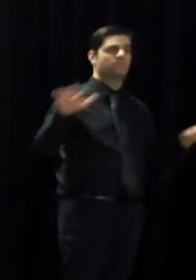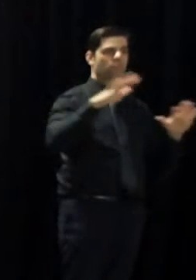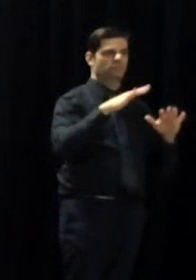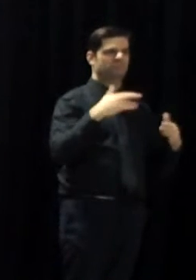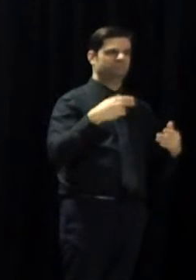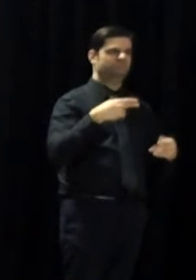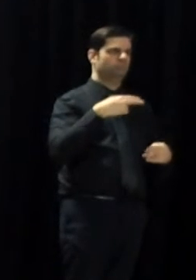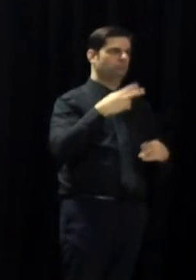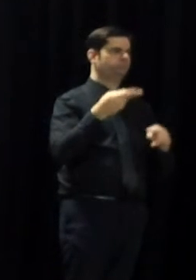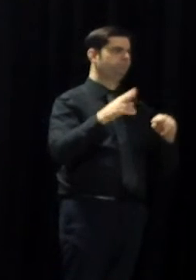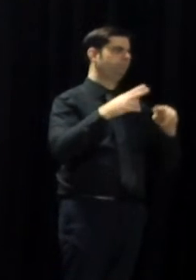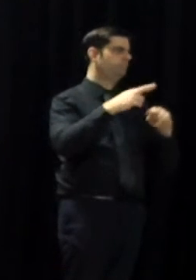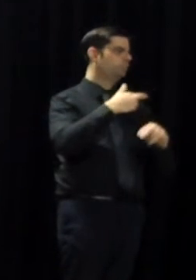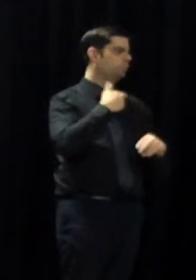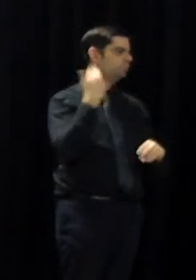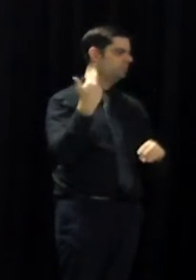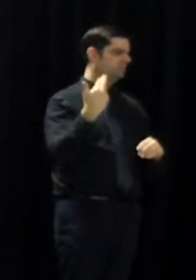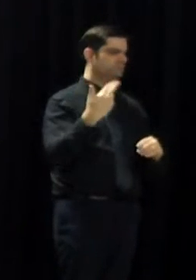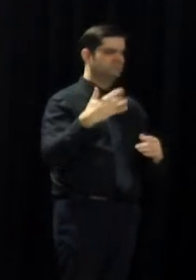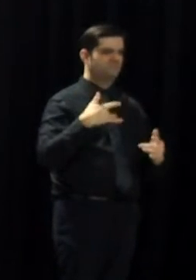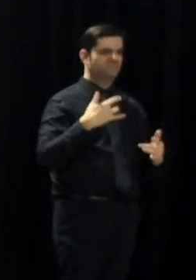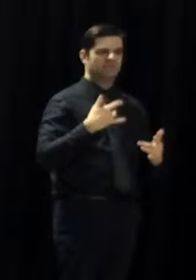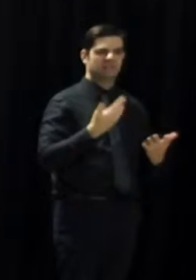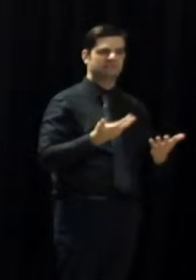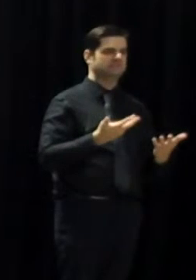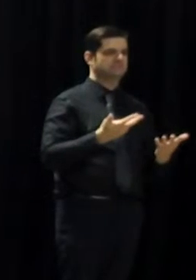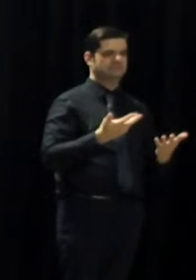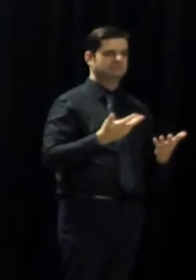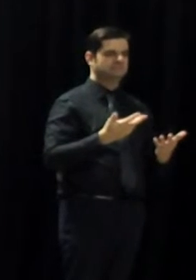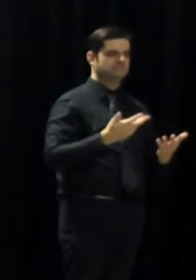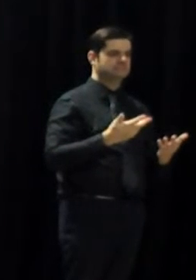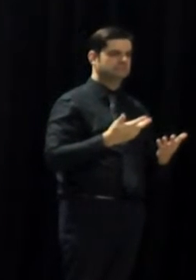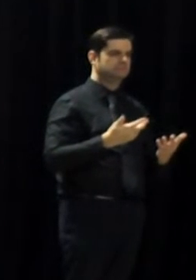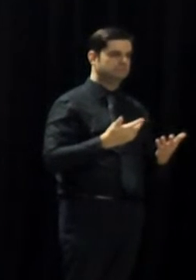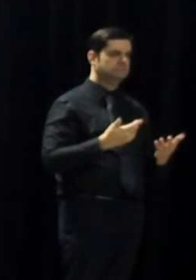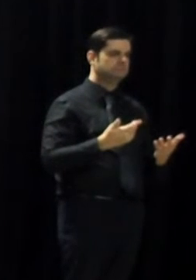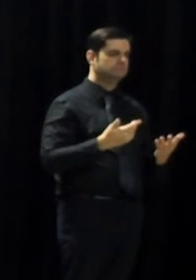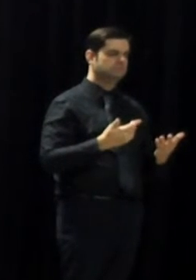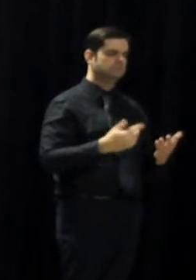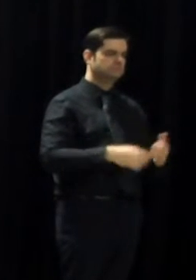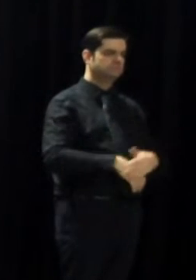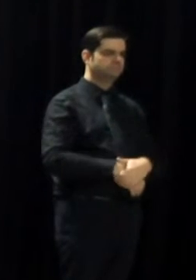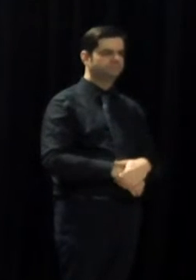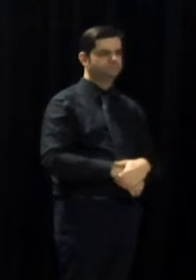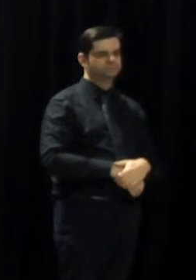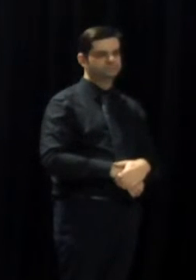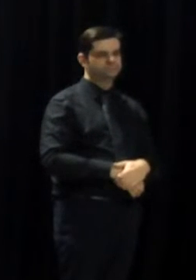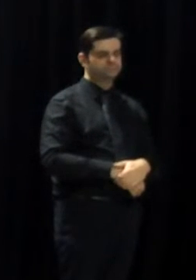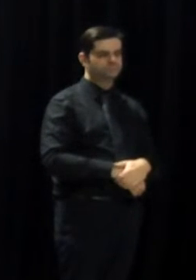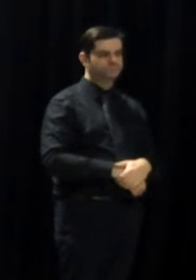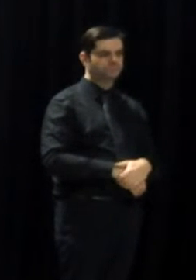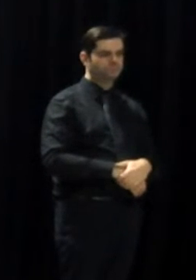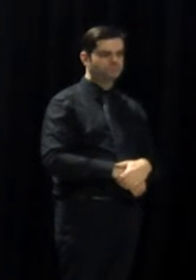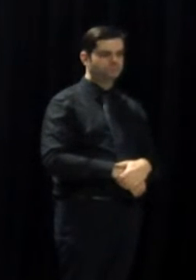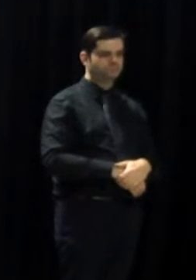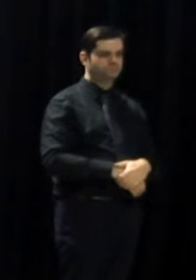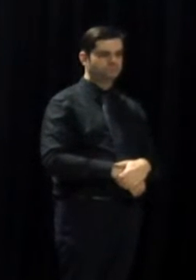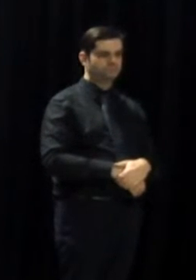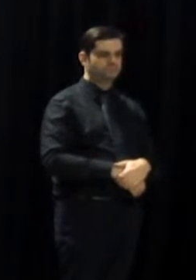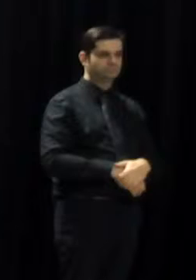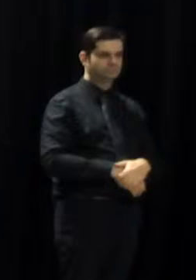It's a level of risk that you're taking off the table. As you know, we work very hard to keep kids in school.